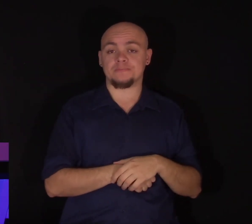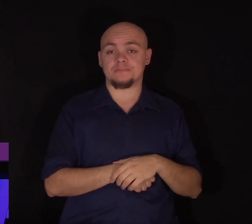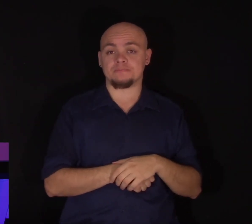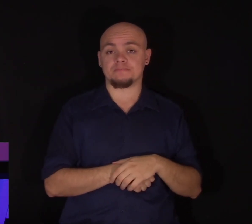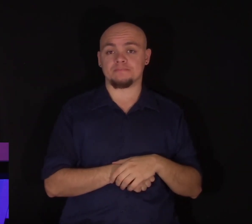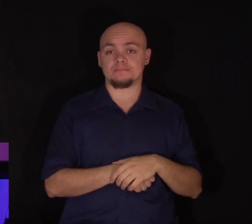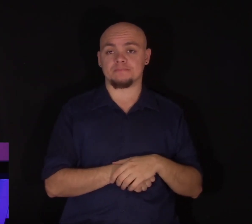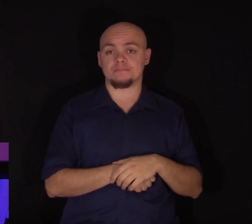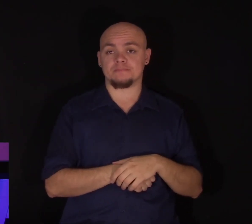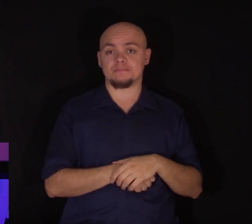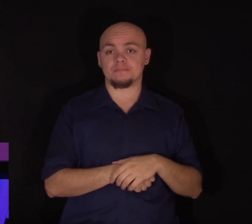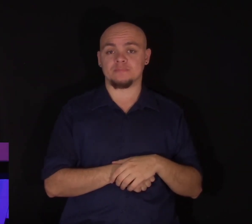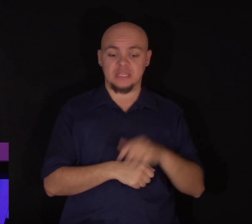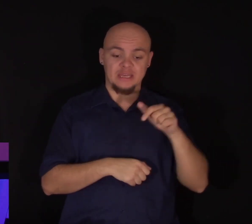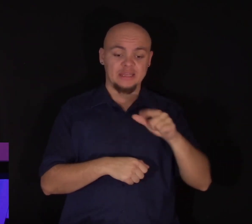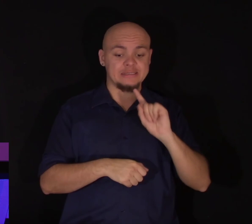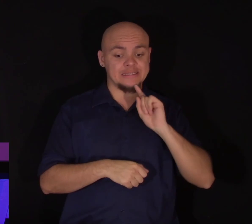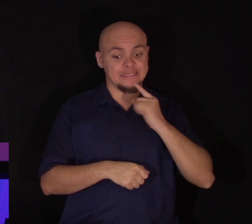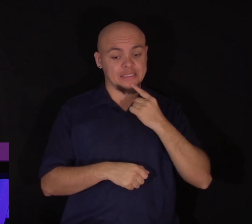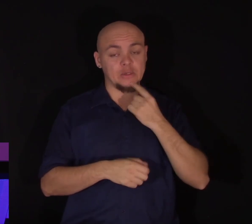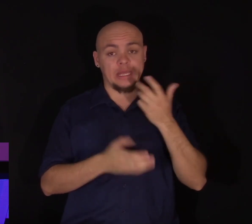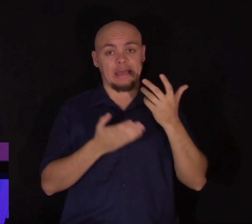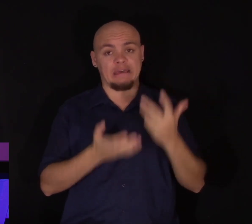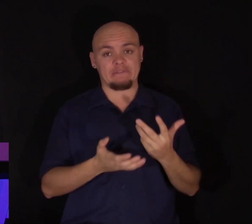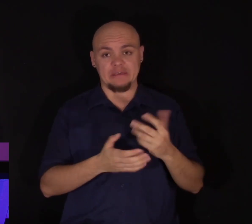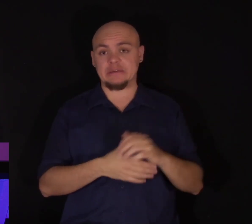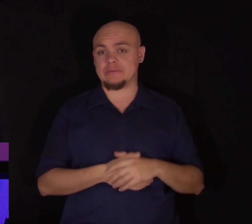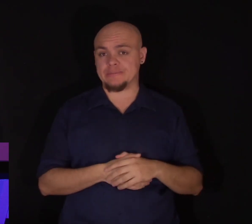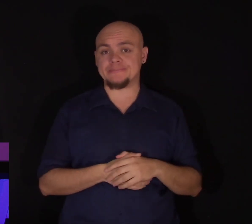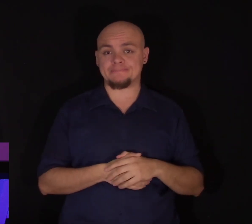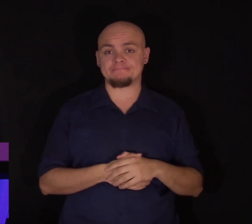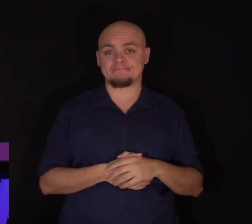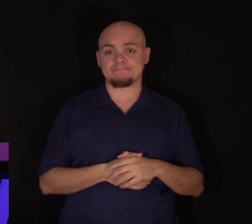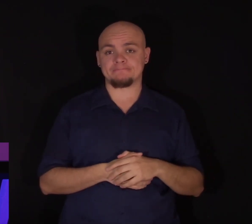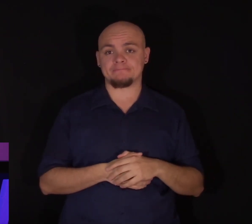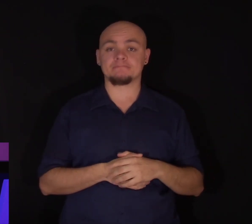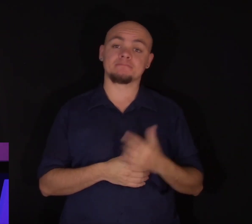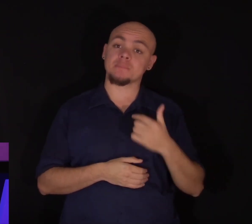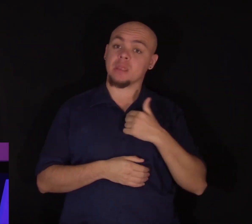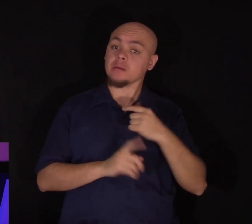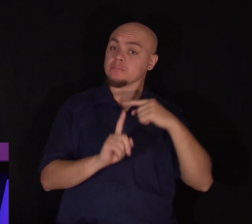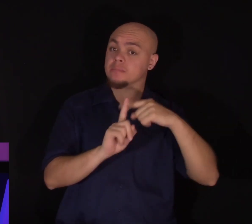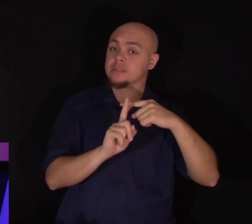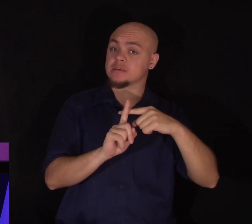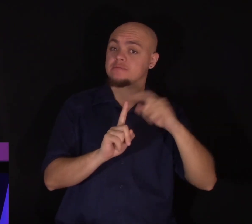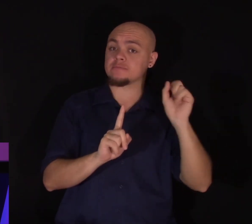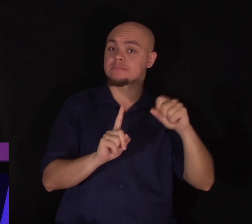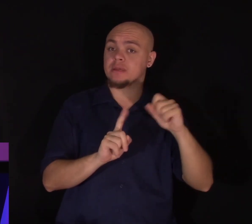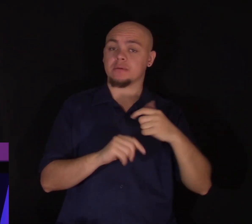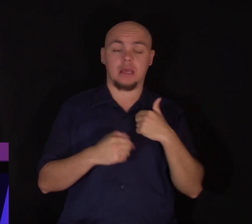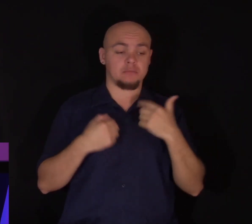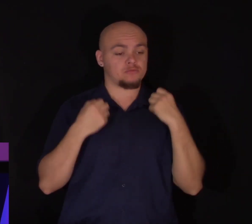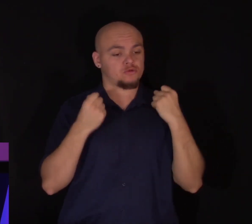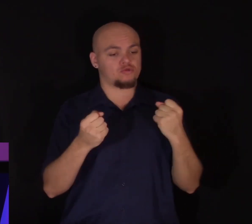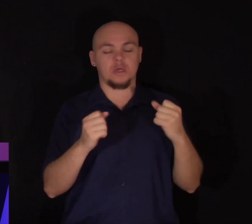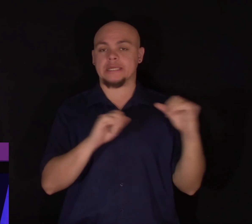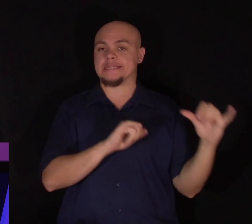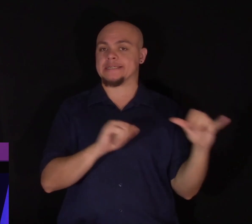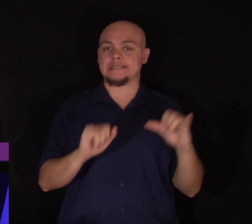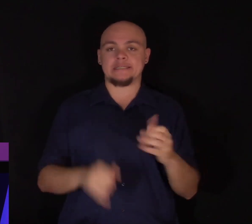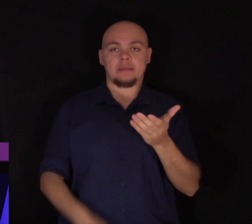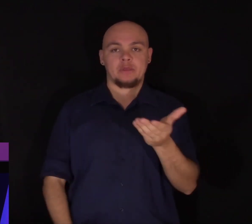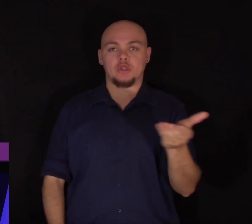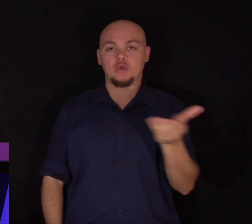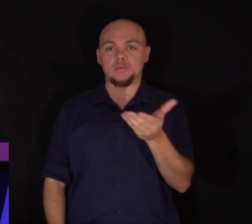Look, I know listening to this is heavy, I get it, I'm tired too. But I'm also positive, and I'm strong like you are. And